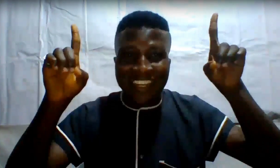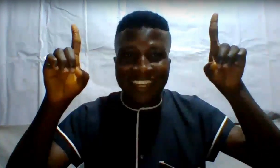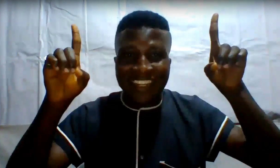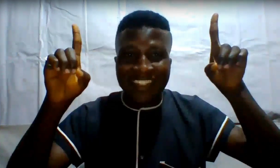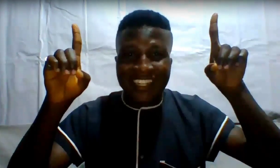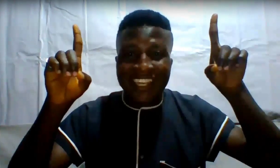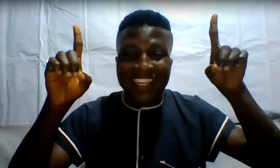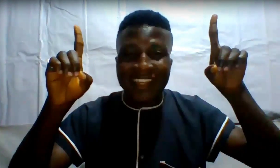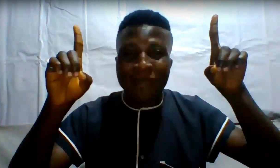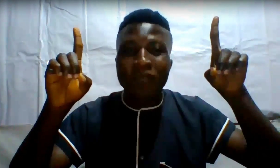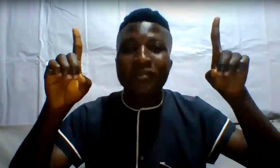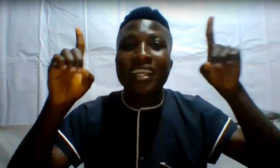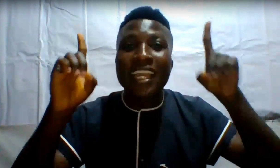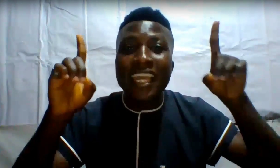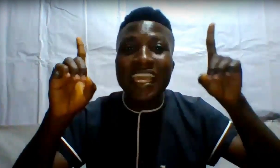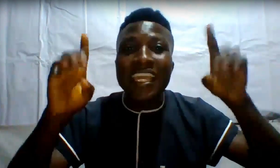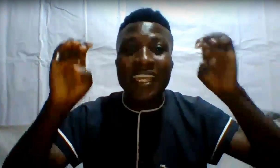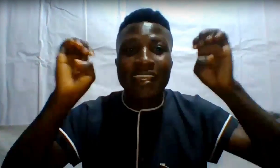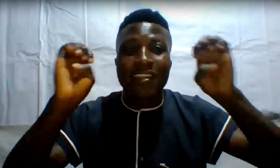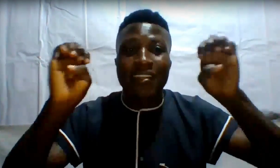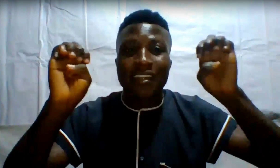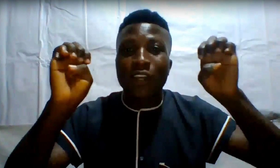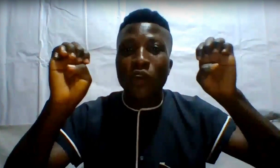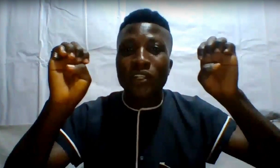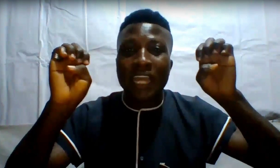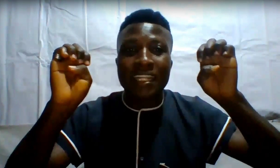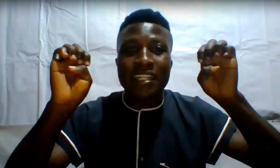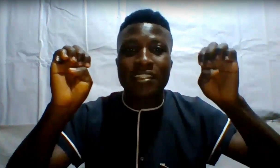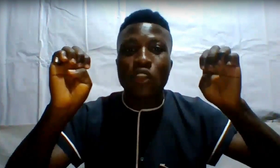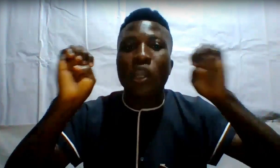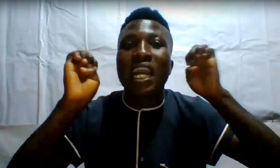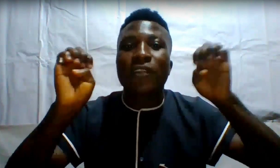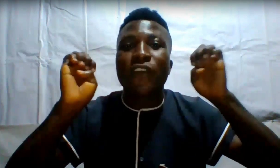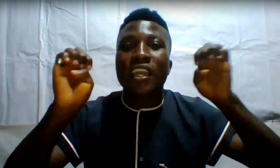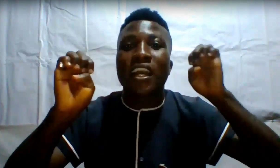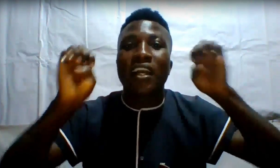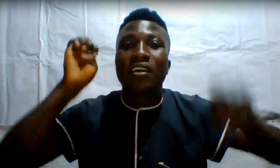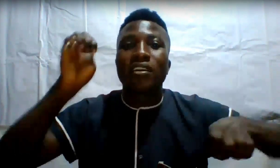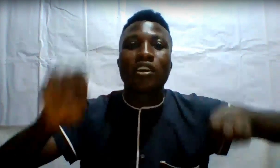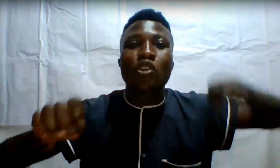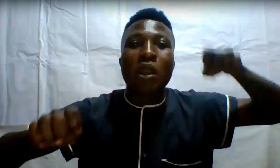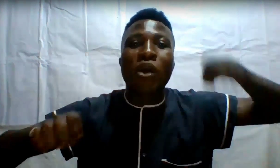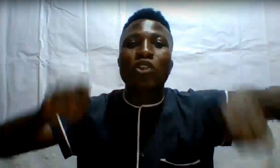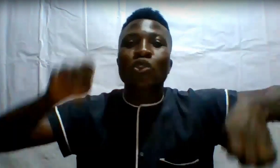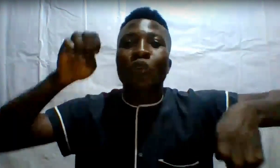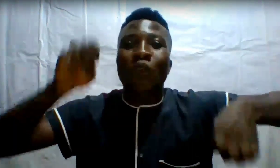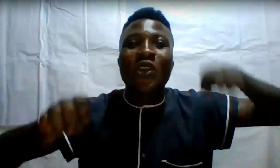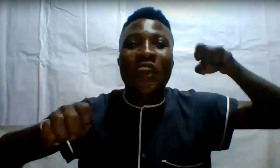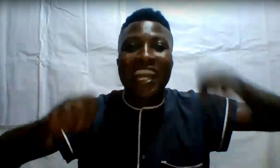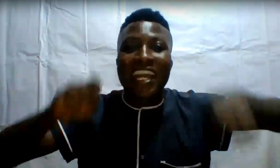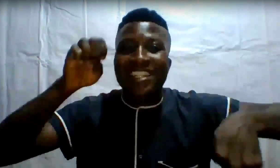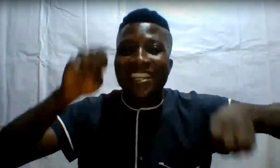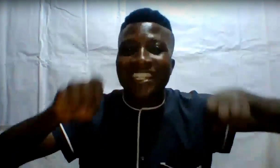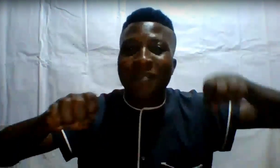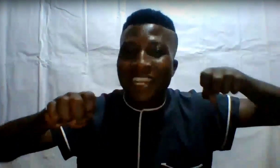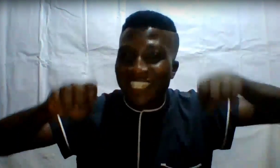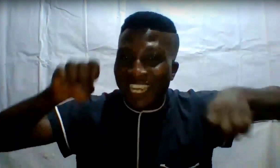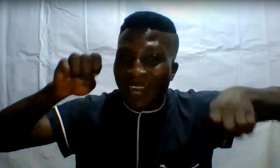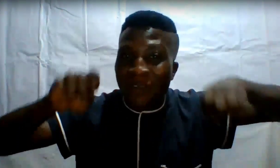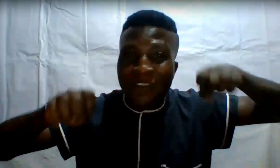cat finger. You might want to call your cat next time and check how the finger looks like. It looks like this. E. F goes